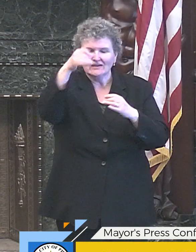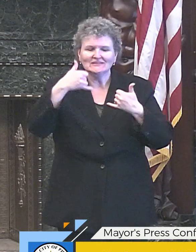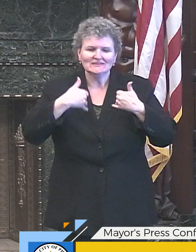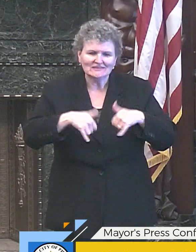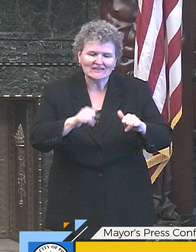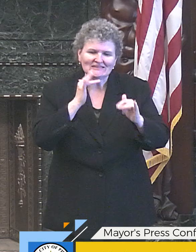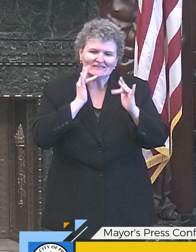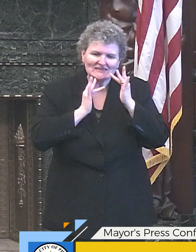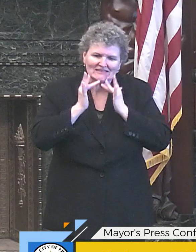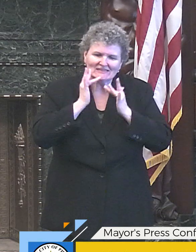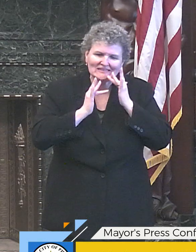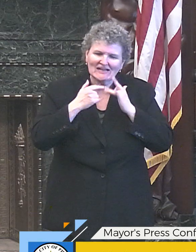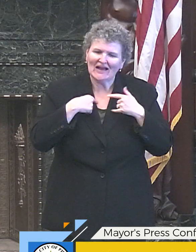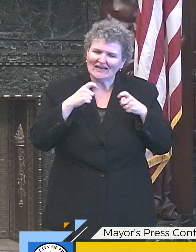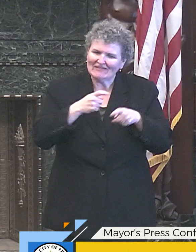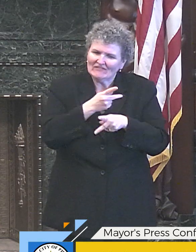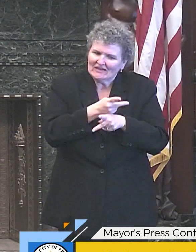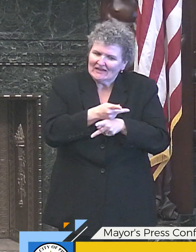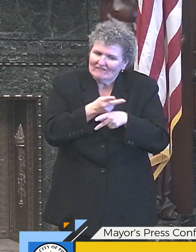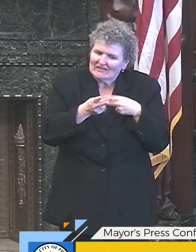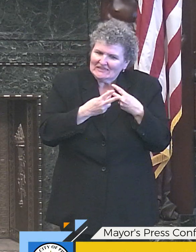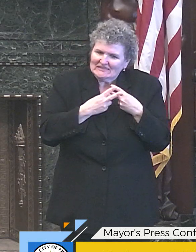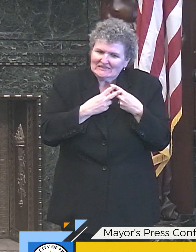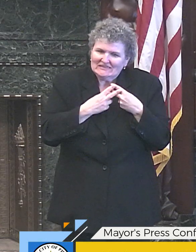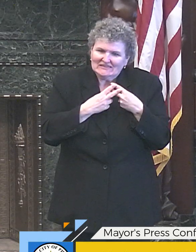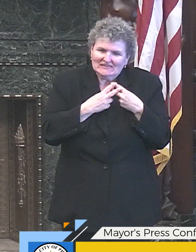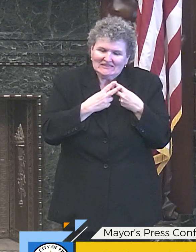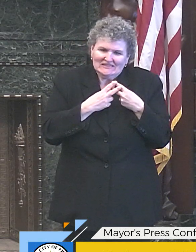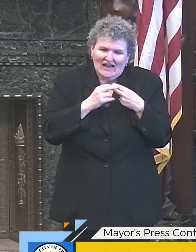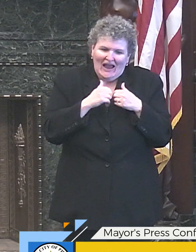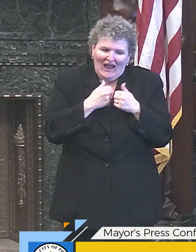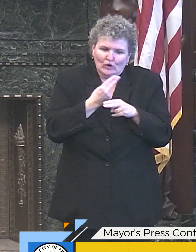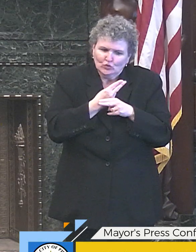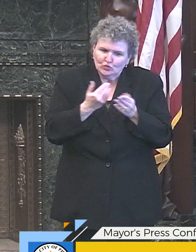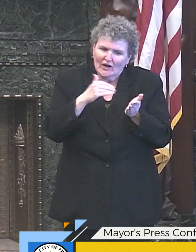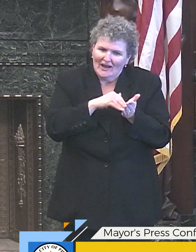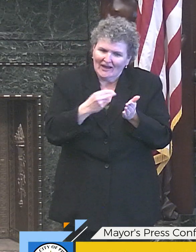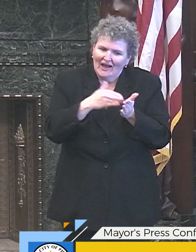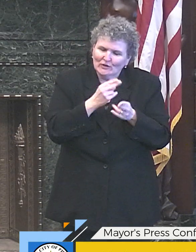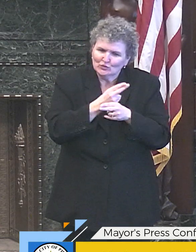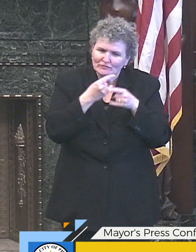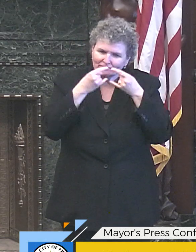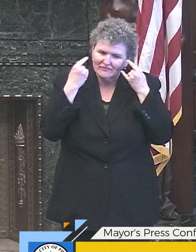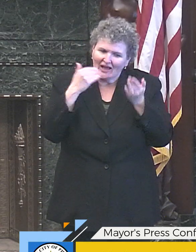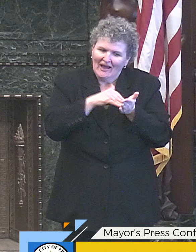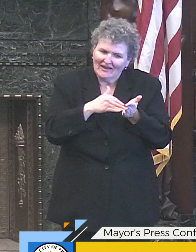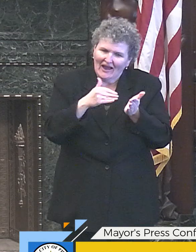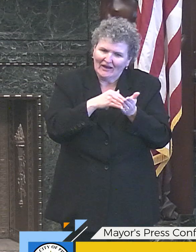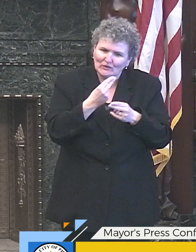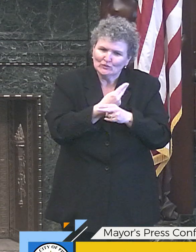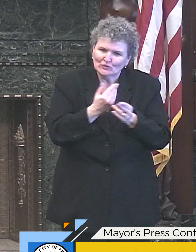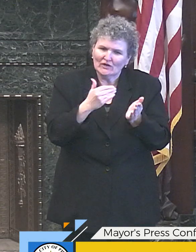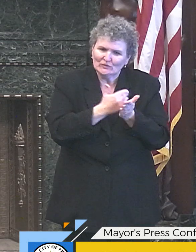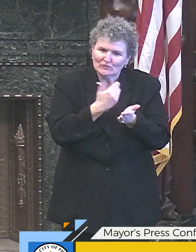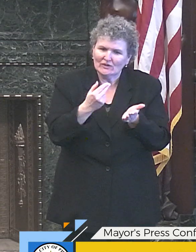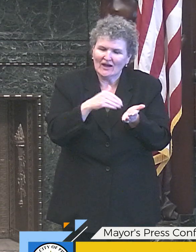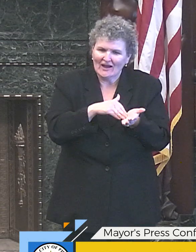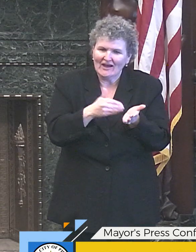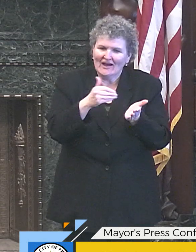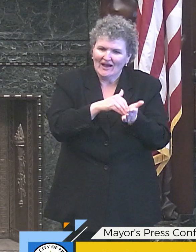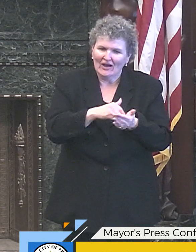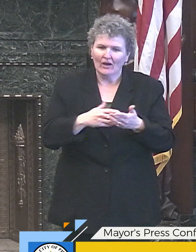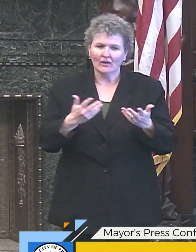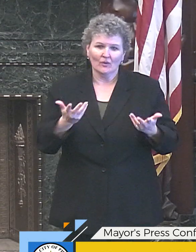to either find a way to be able to reuse it, and I know there's some folks who are working on that, or we're going to have to find other